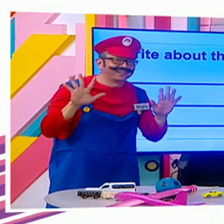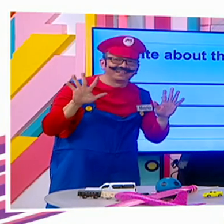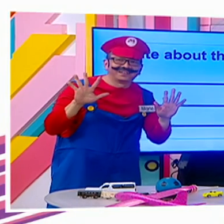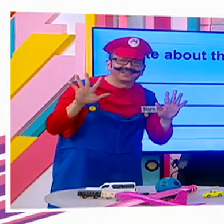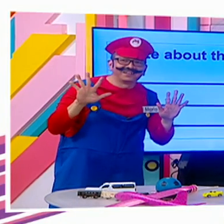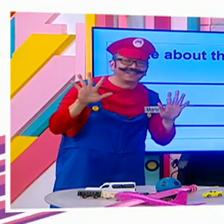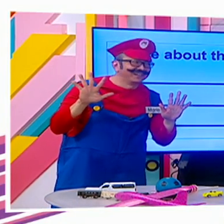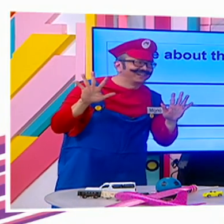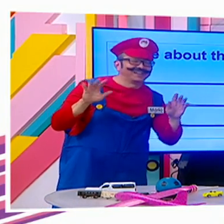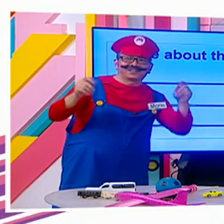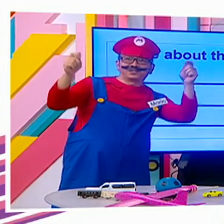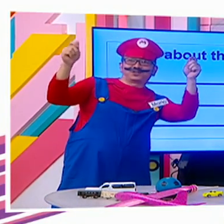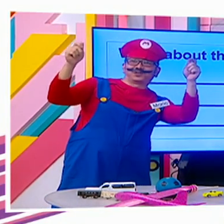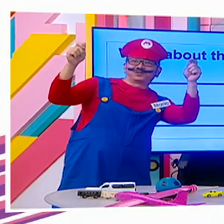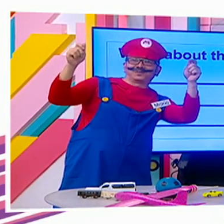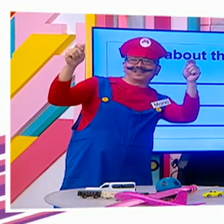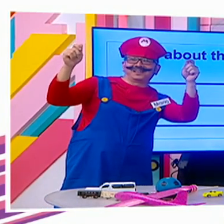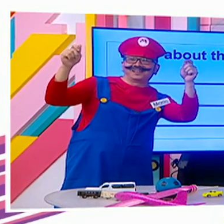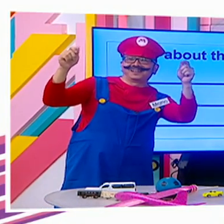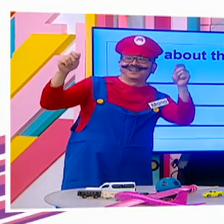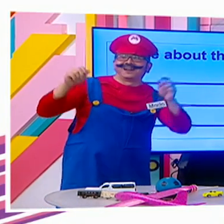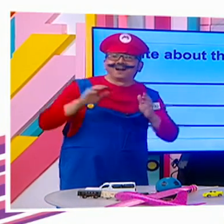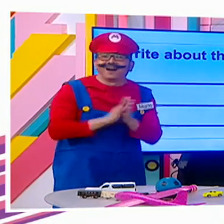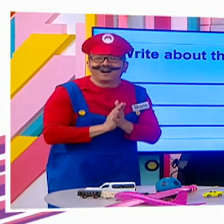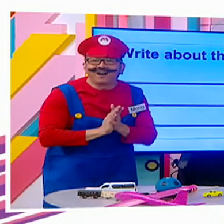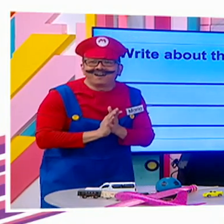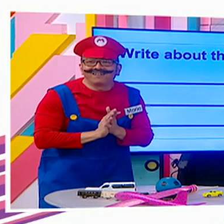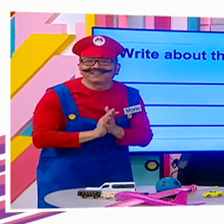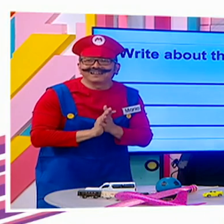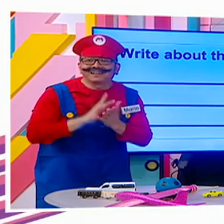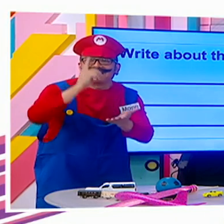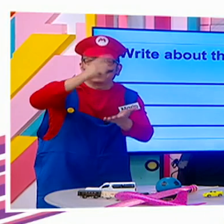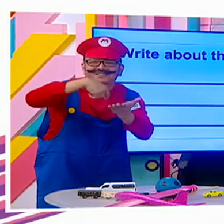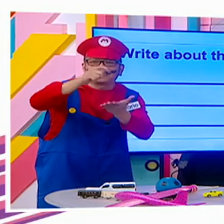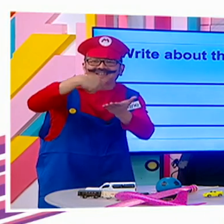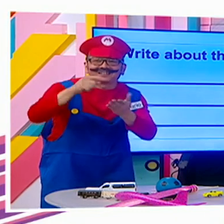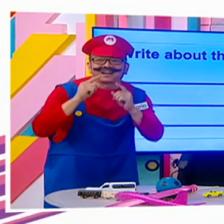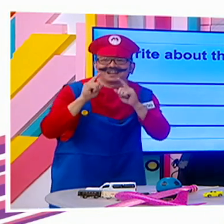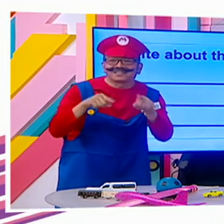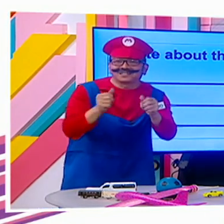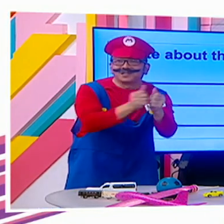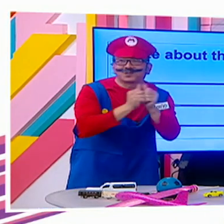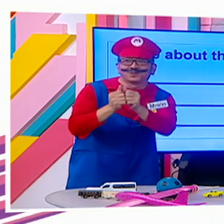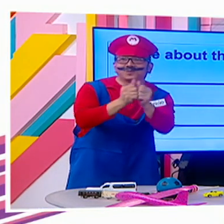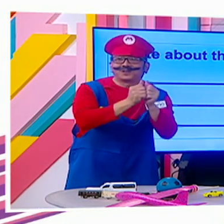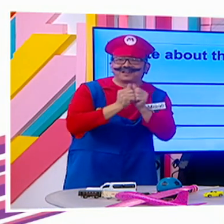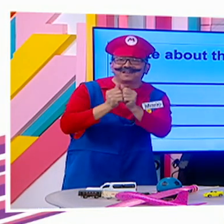Have you done? Maybe you can show. Can show to me? Show your answers. Okay, let's check the